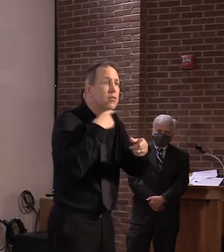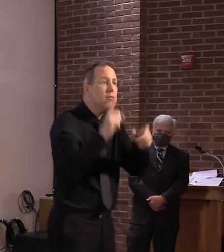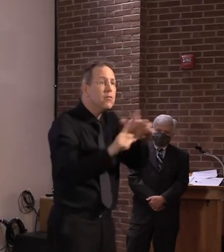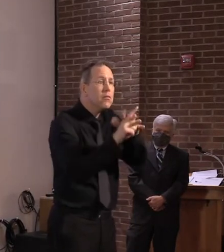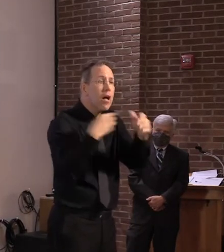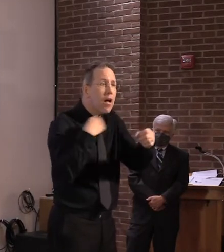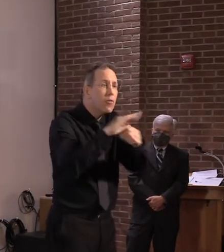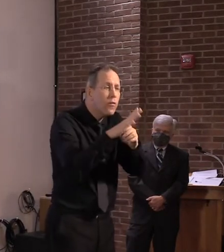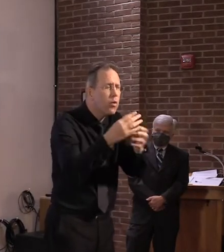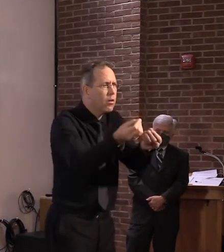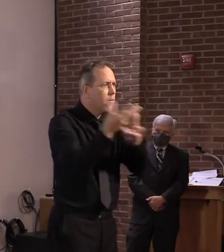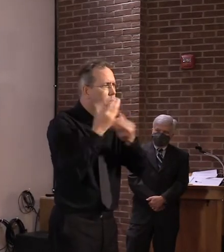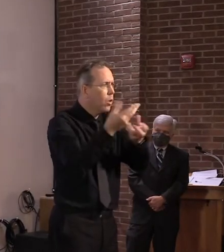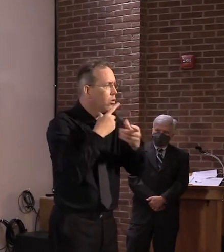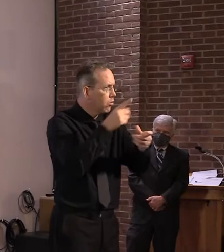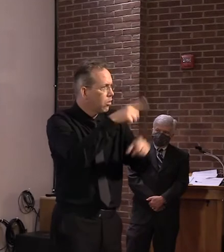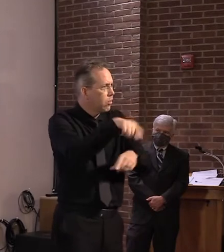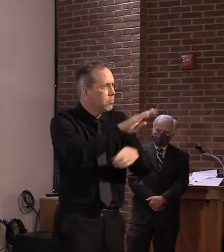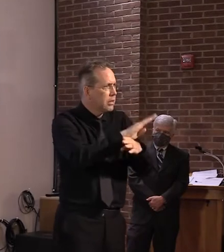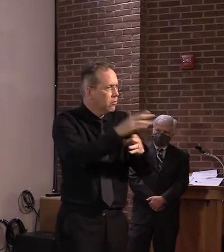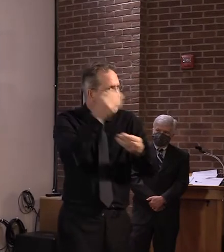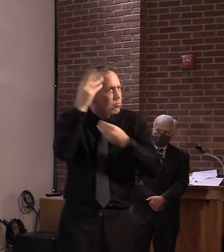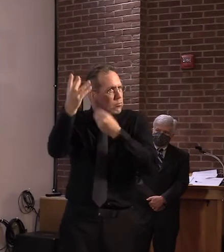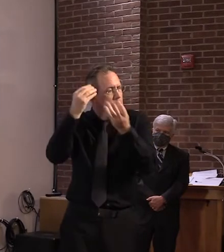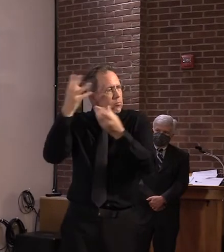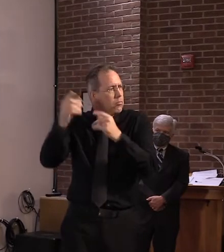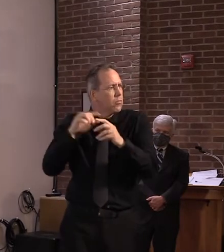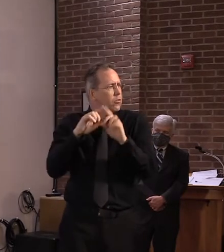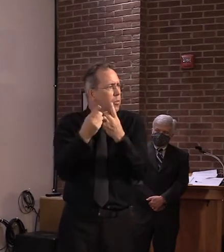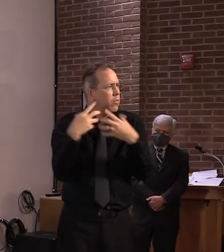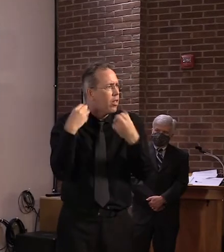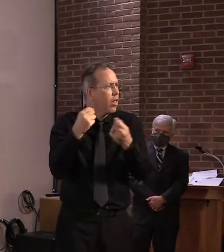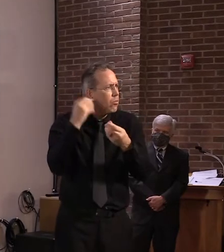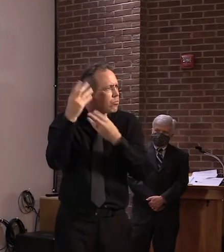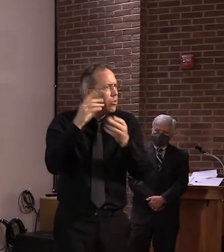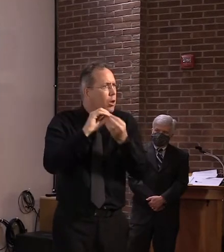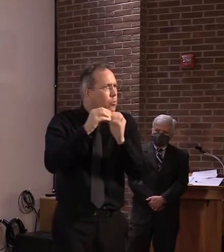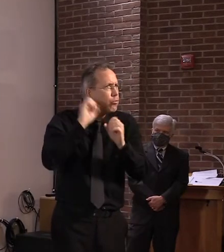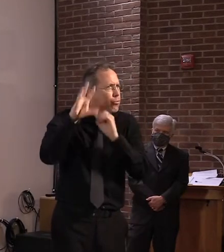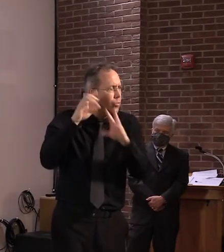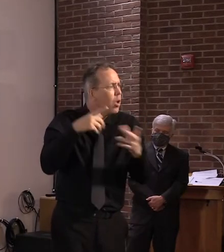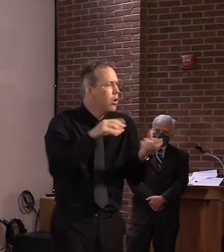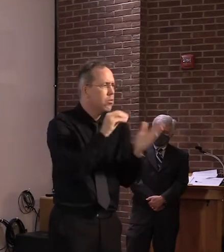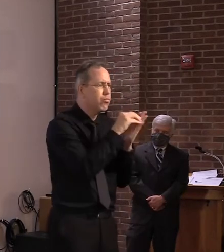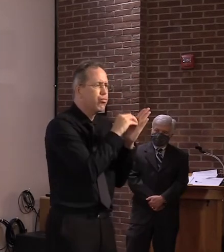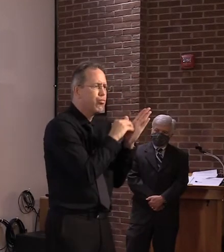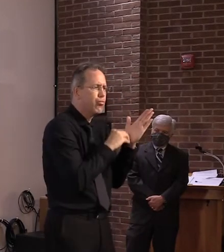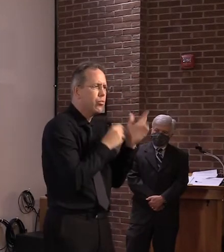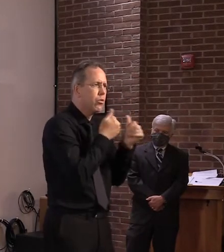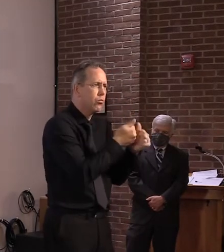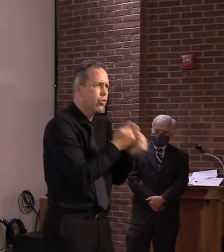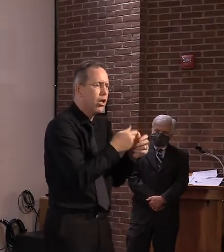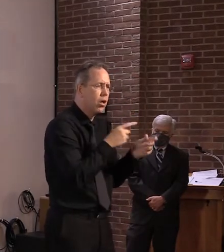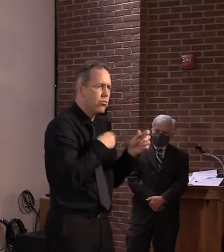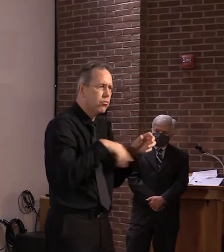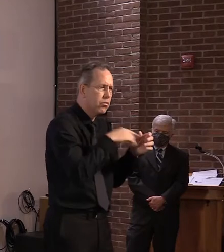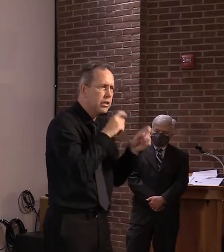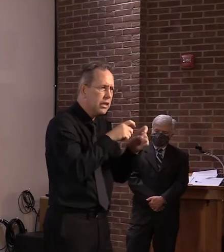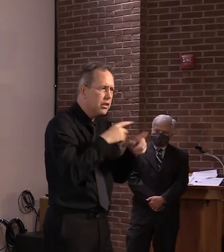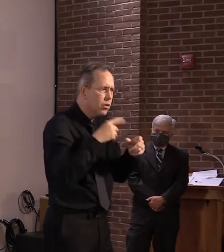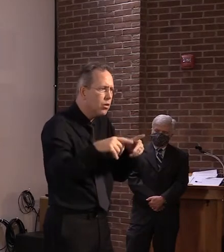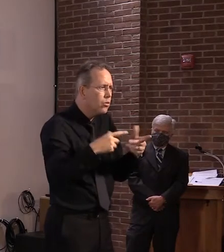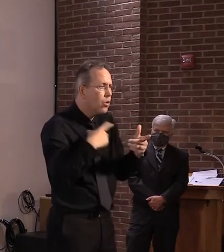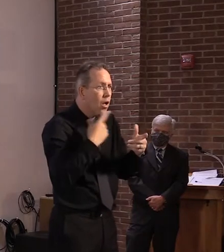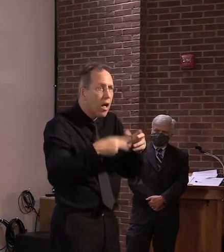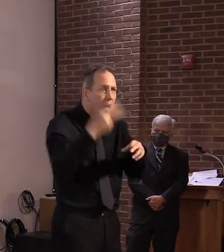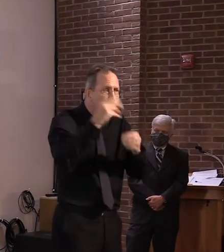this morning, that we're doing enough testing so that we are seeing a representative idea of how we're